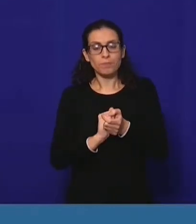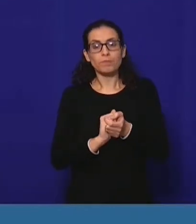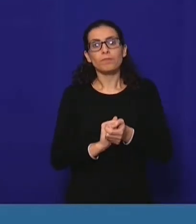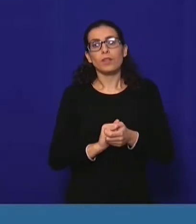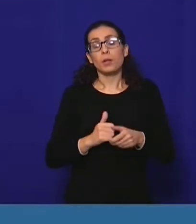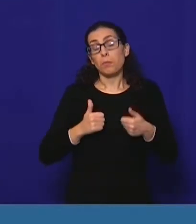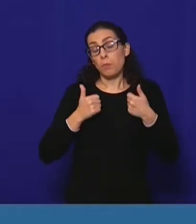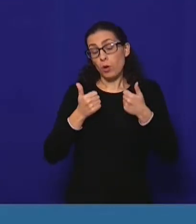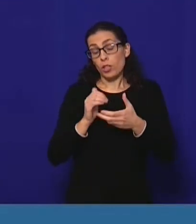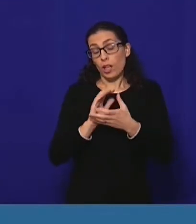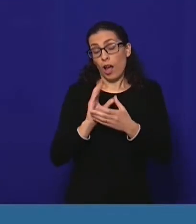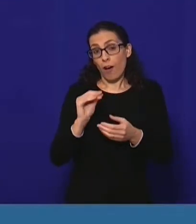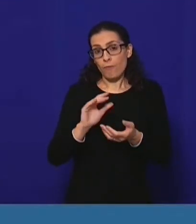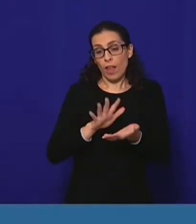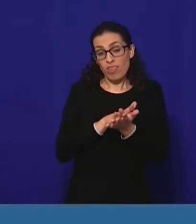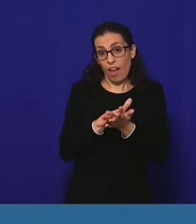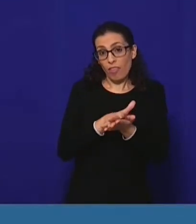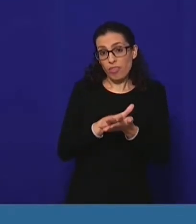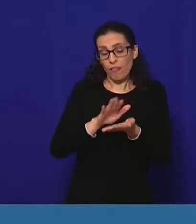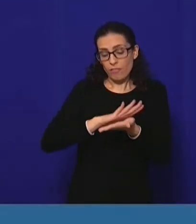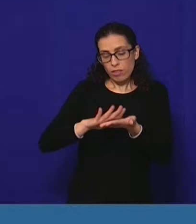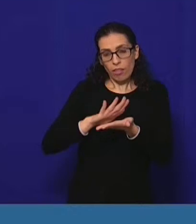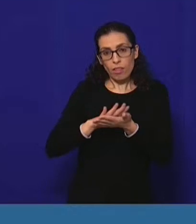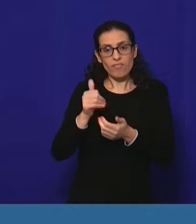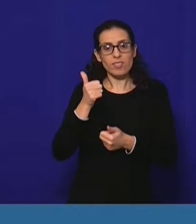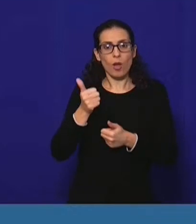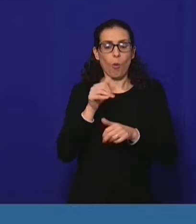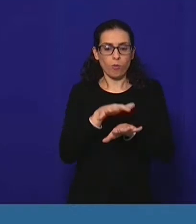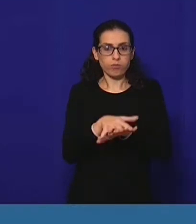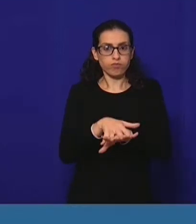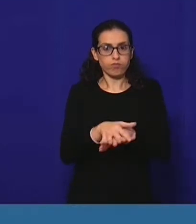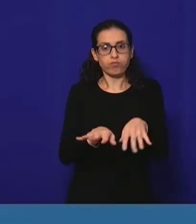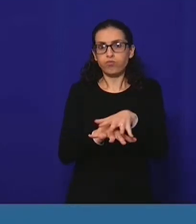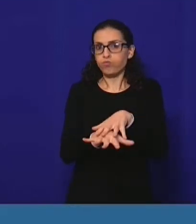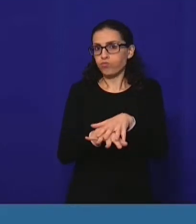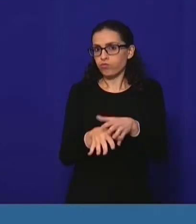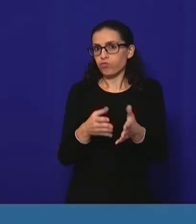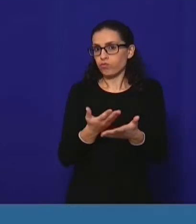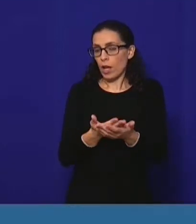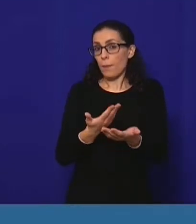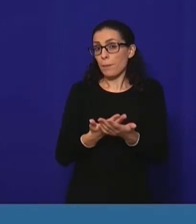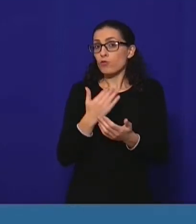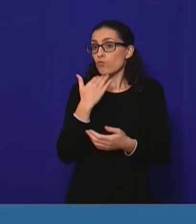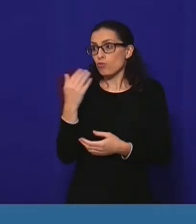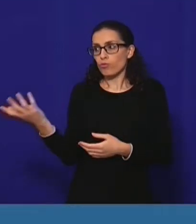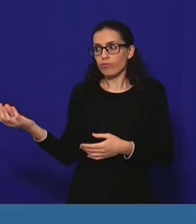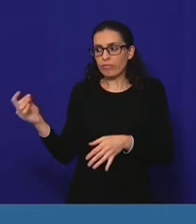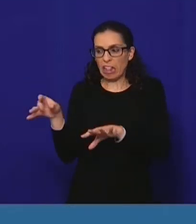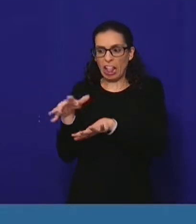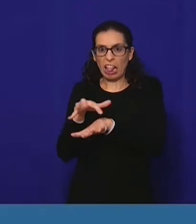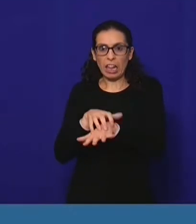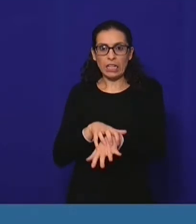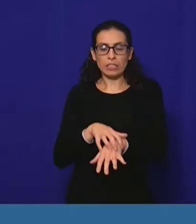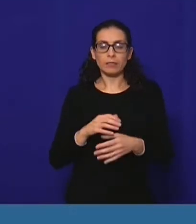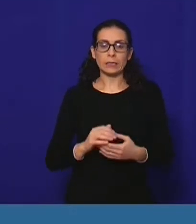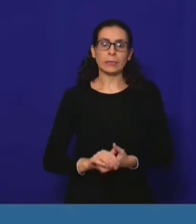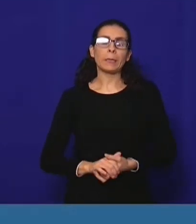u l-sanitization biex aħna nevitaw li nieħdu l-mikrobi minn surfaces oħrajn.